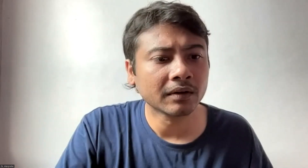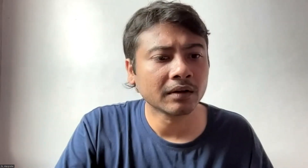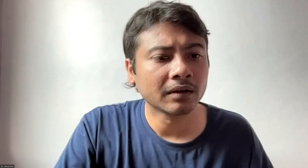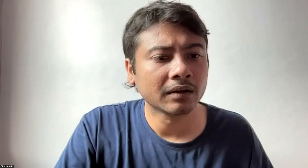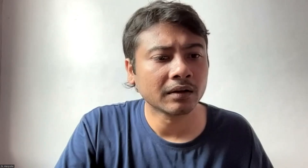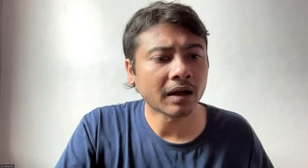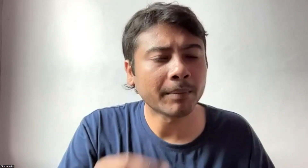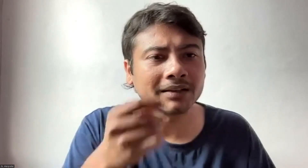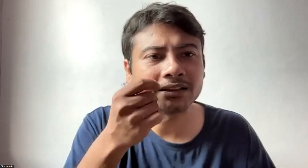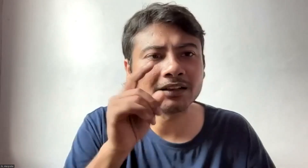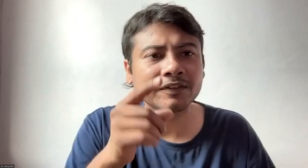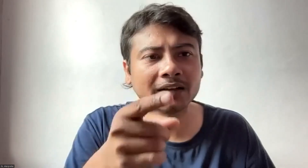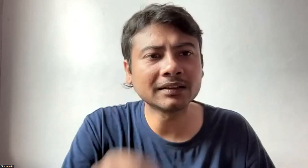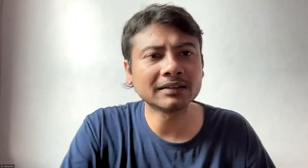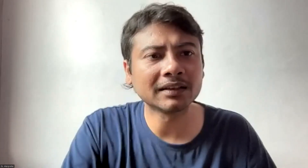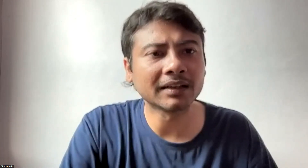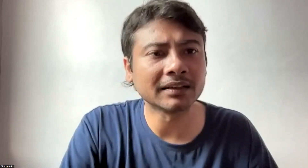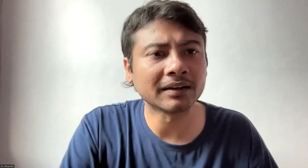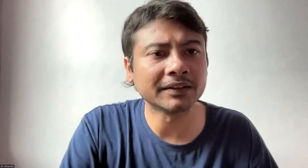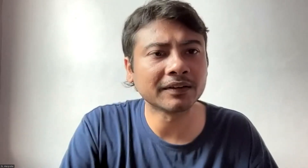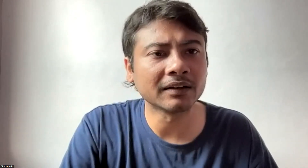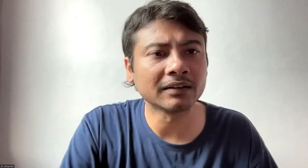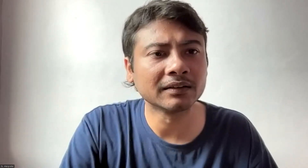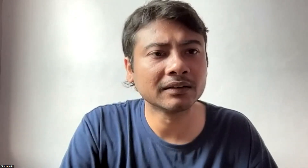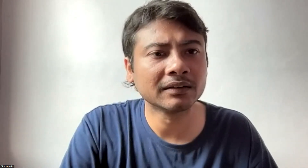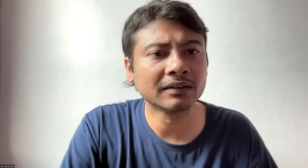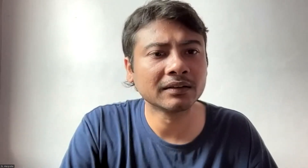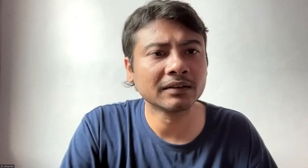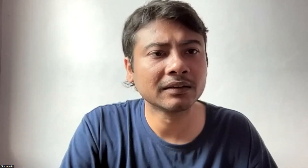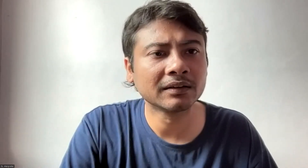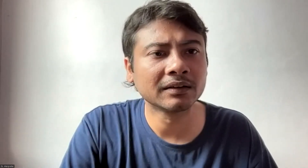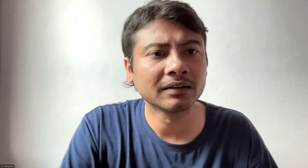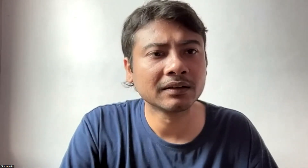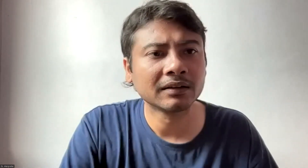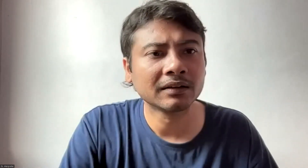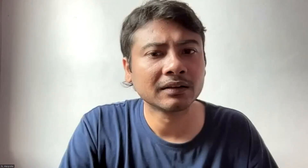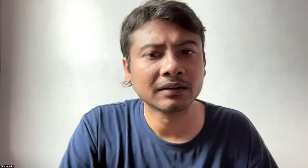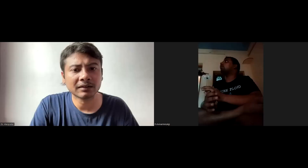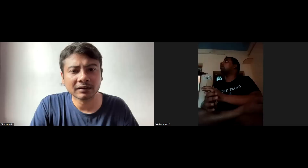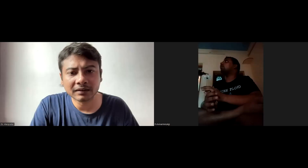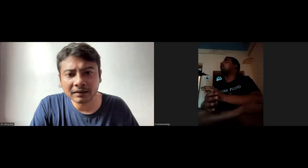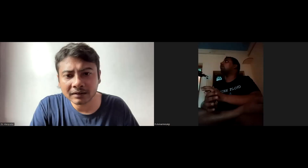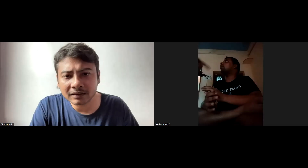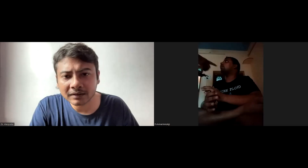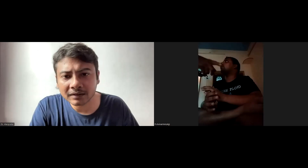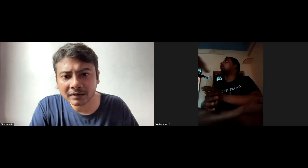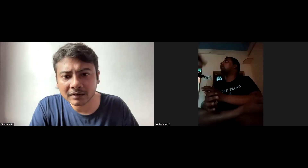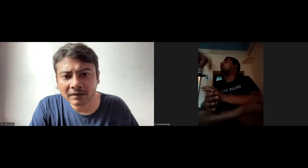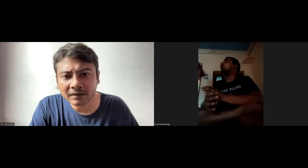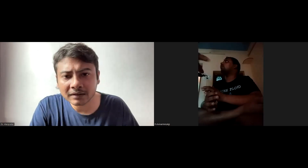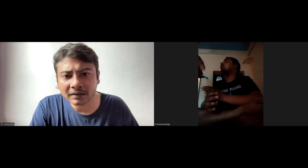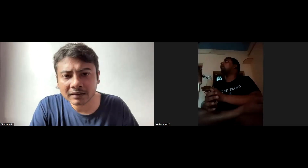What happened? Mataji, his father is here, I guess, Ravi's father. Okay, he wants to say something?